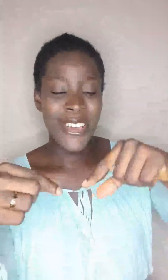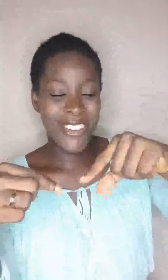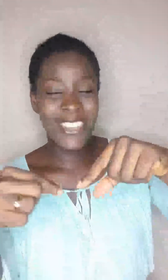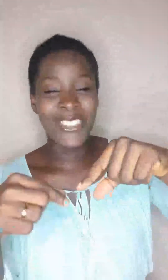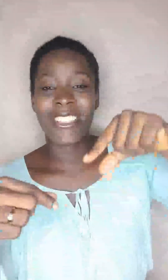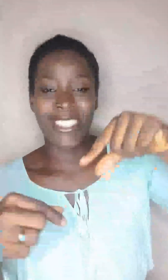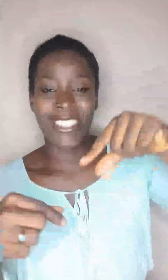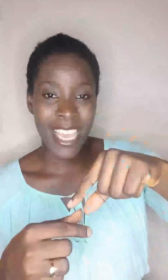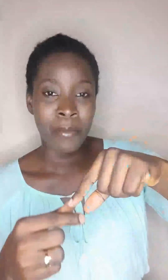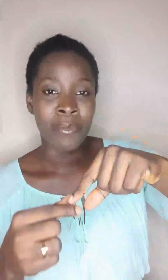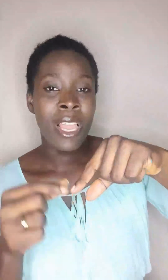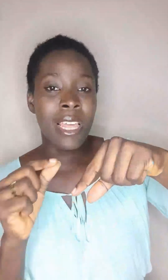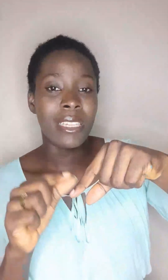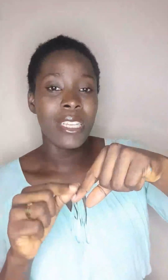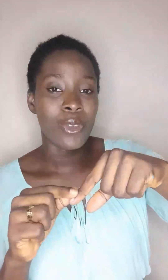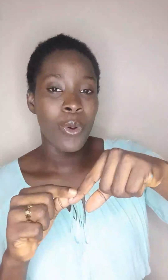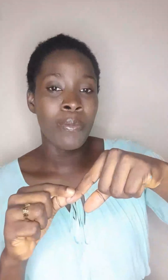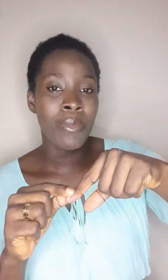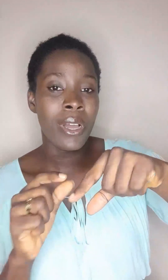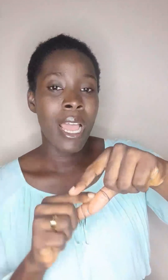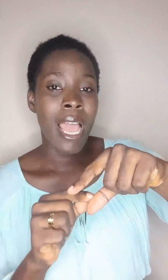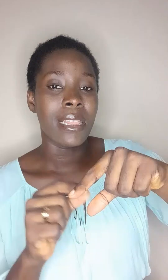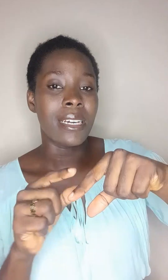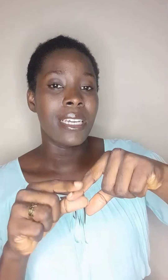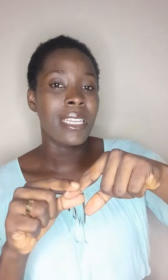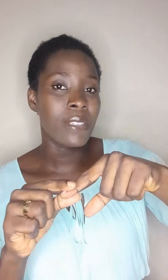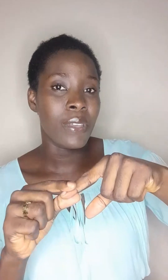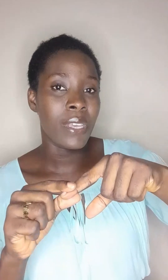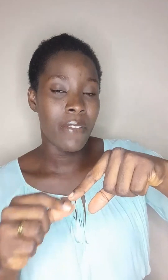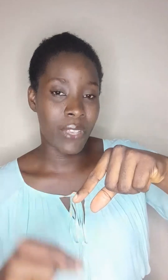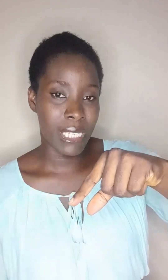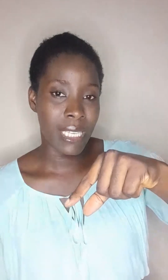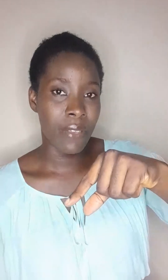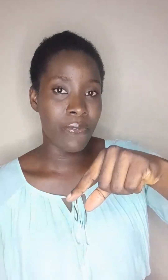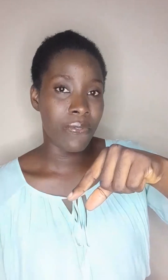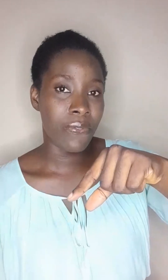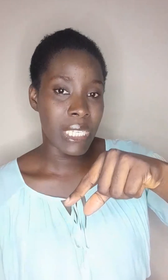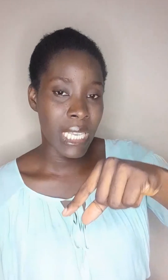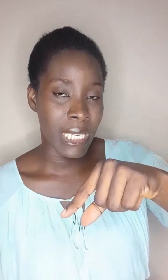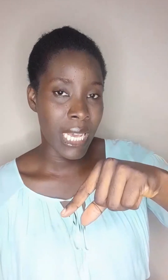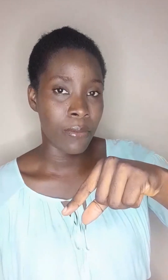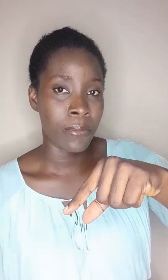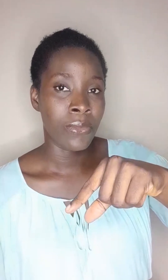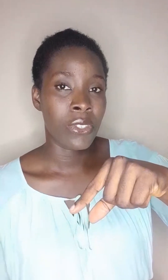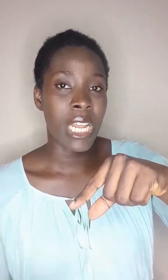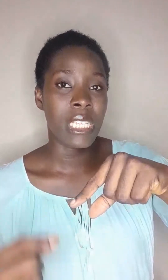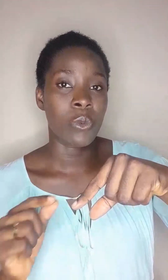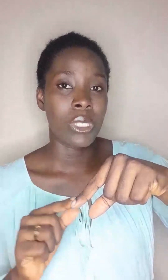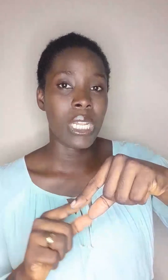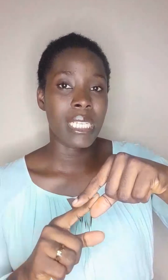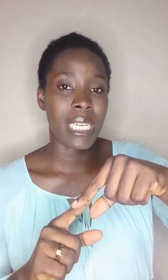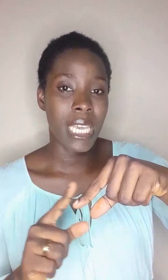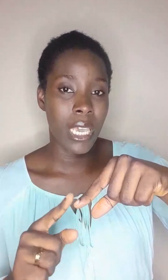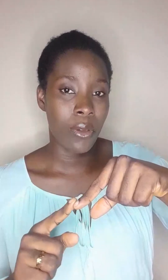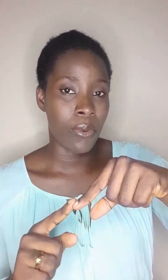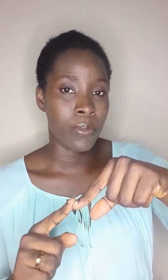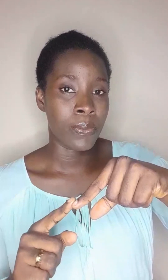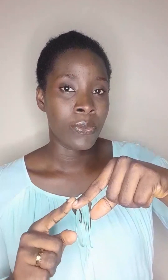angle. Okay, so let's just say the thumb and the index finger facing down. So that is what letter Q. So